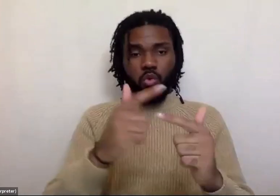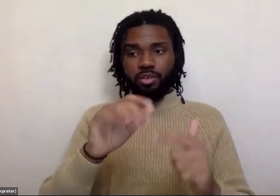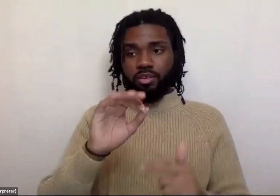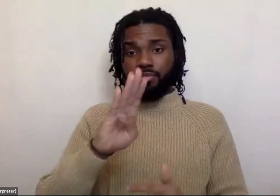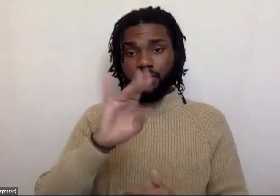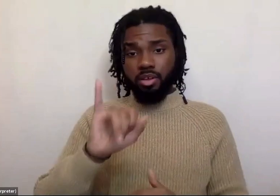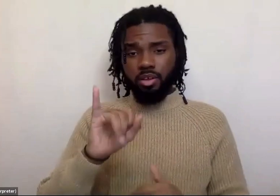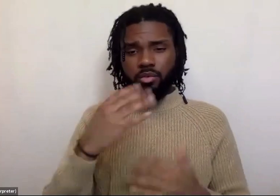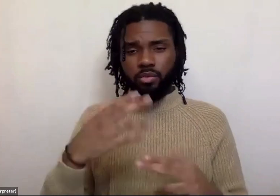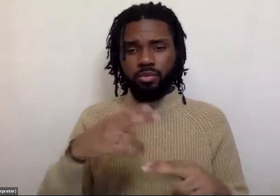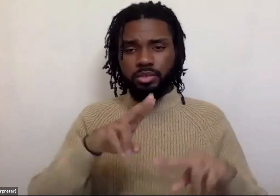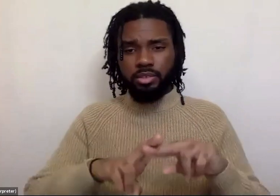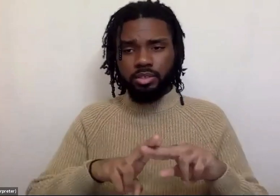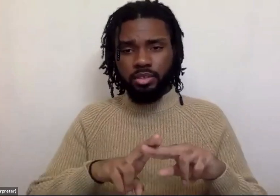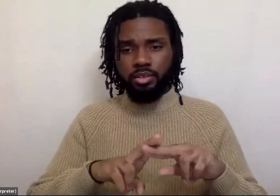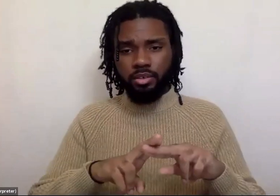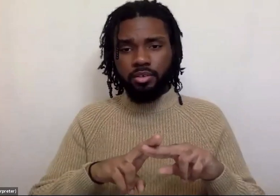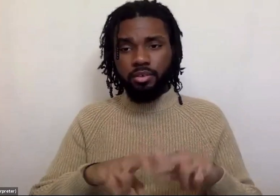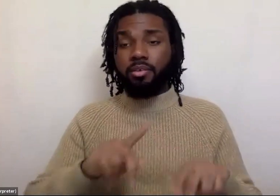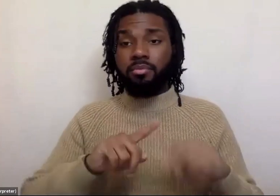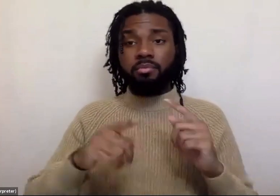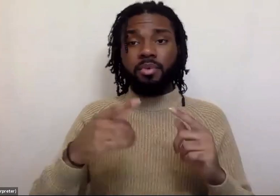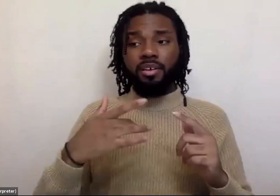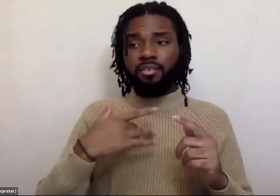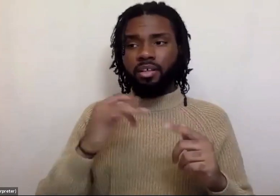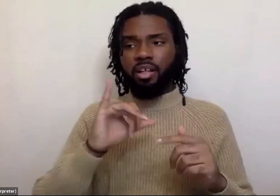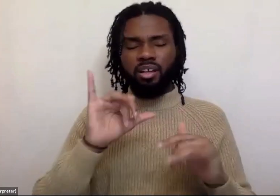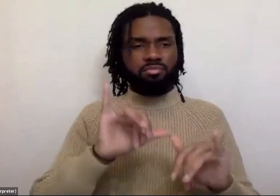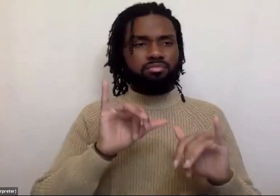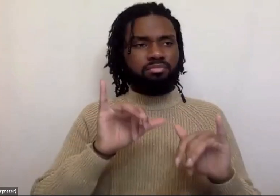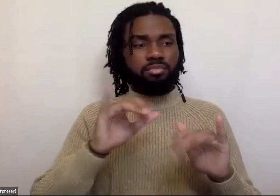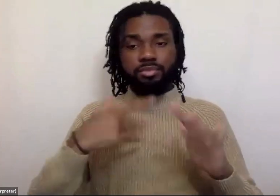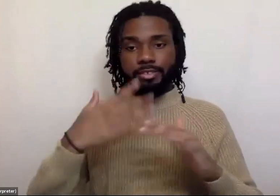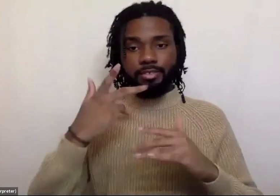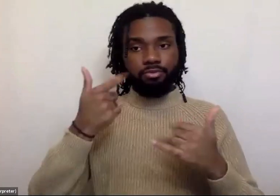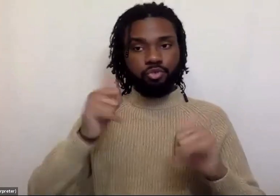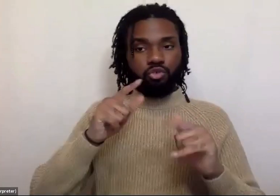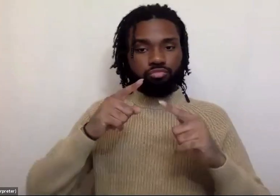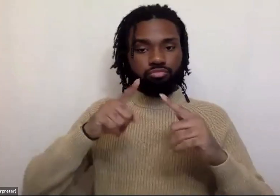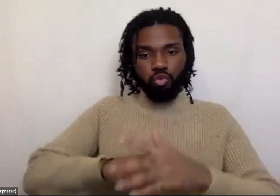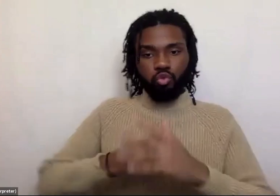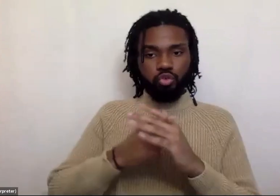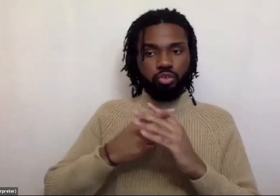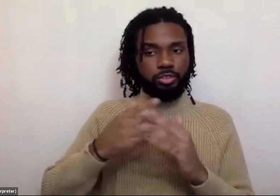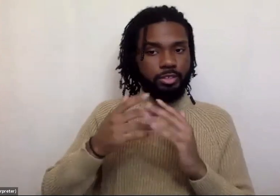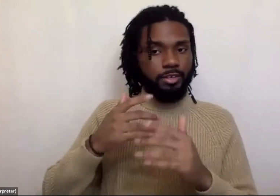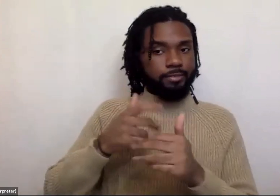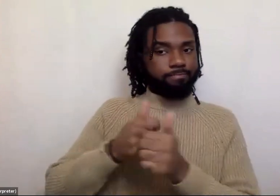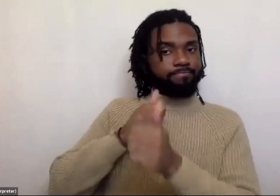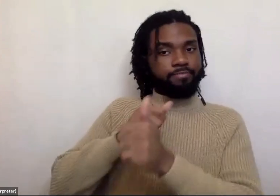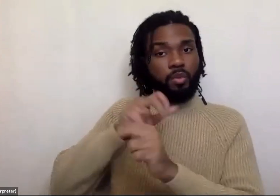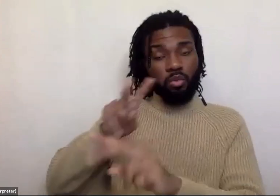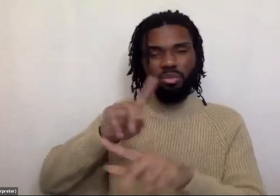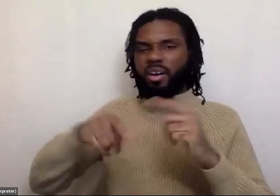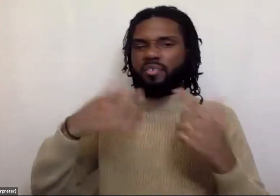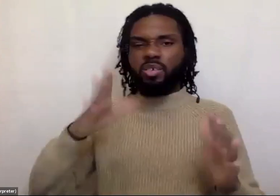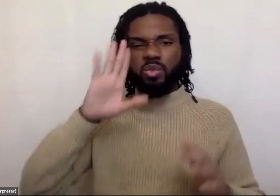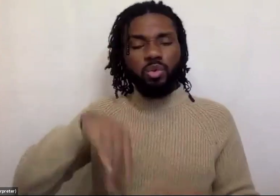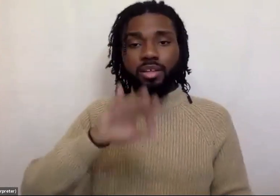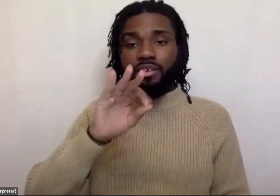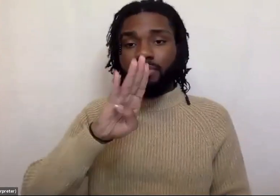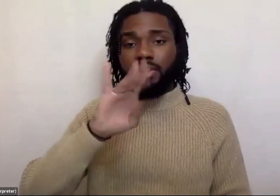like the monkeys, see no evil, hear no evil people. And I start screaming. Now, I knew that the FBI did nothing. All they ever